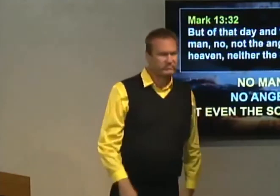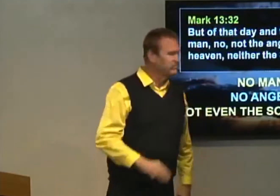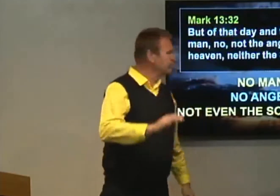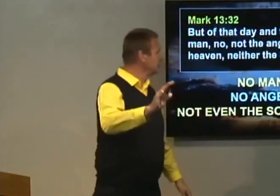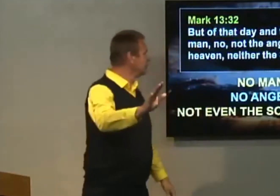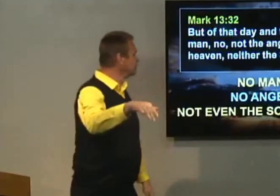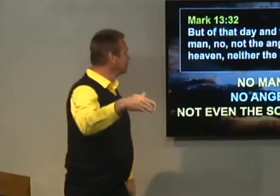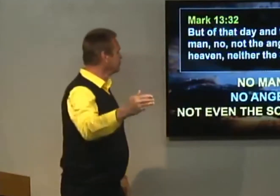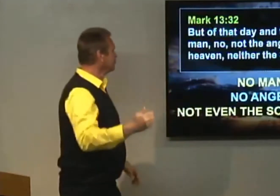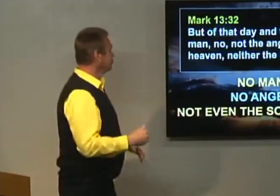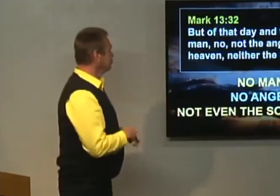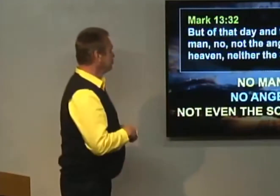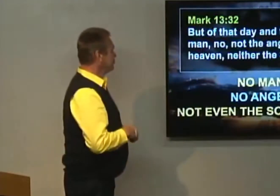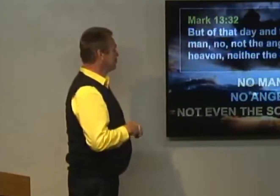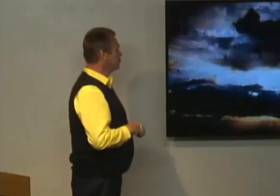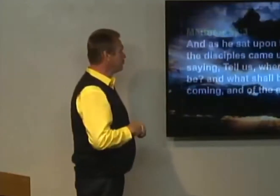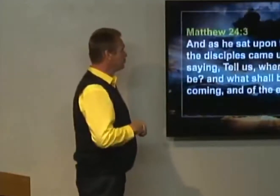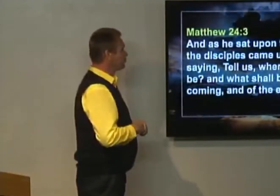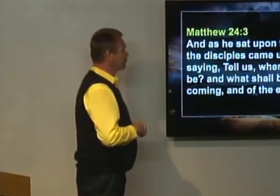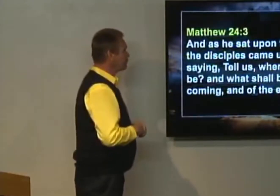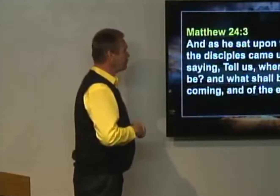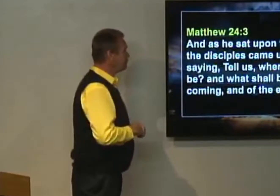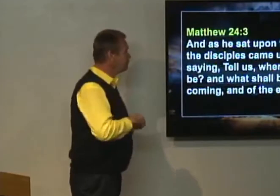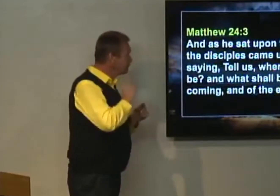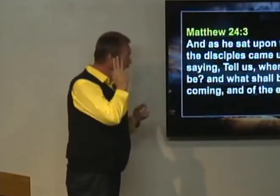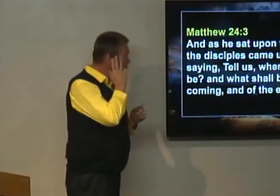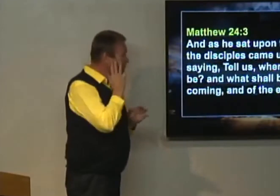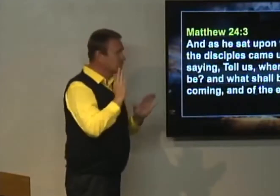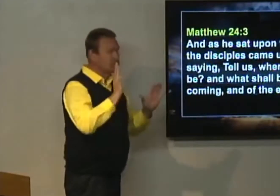that no one knows when Christ's return will happen.